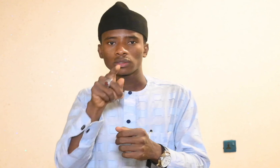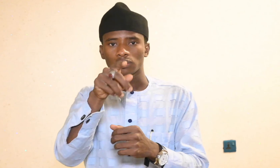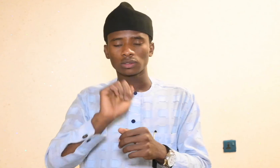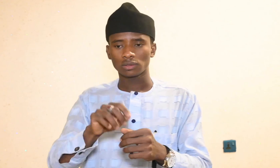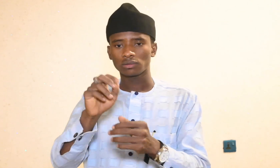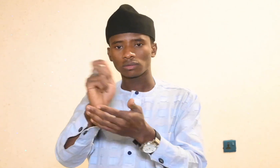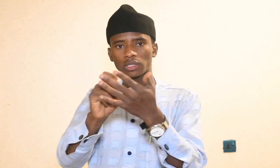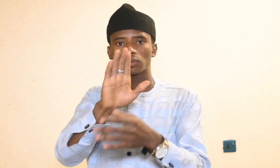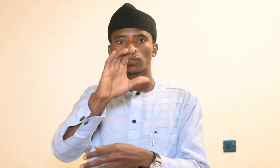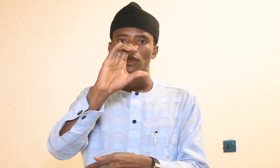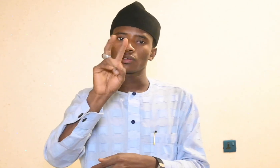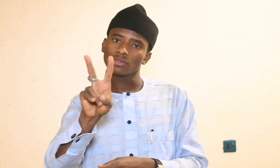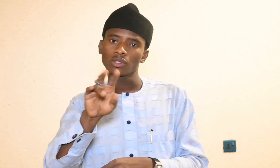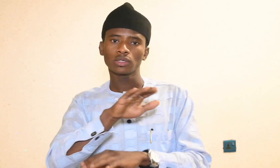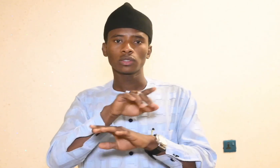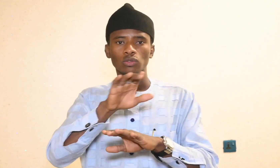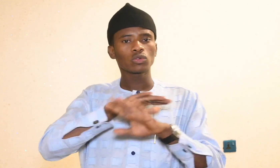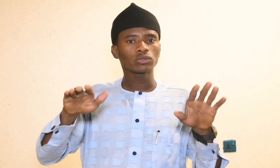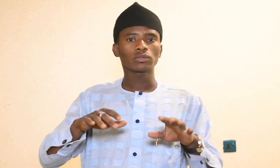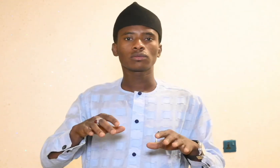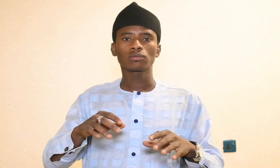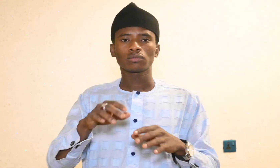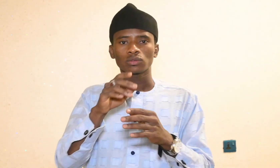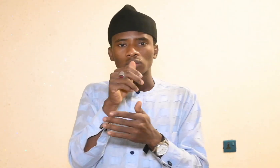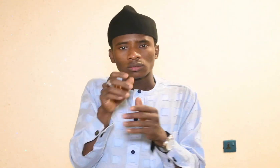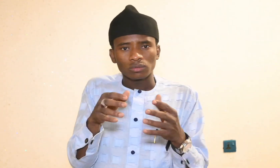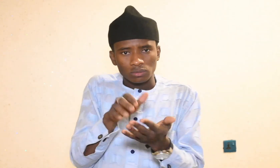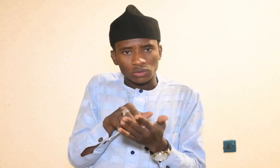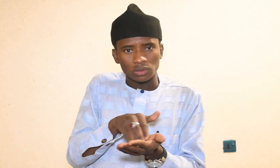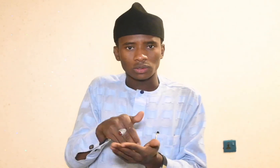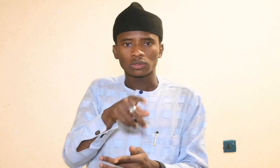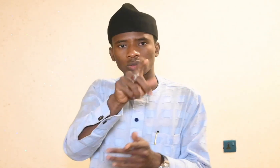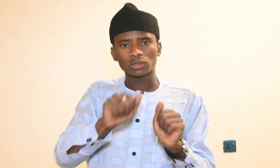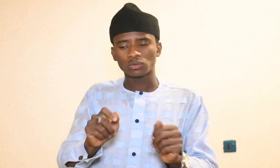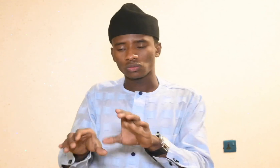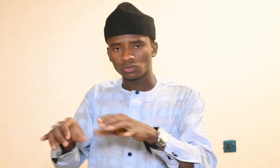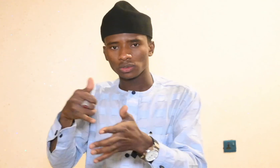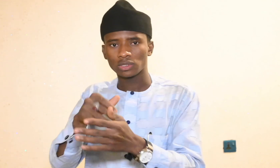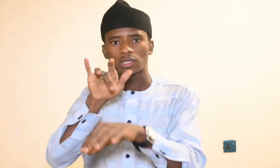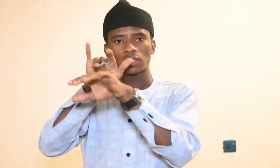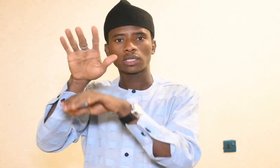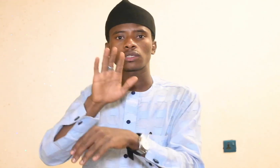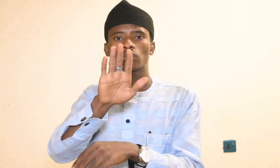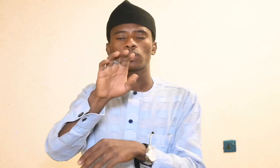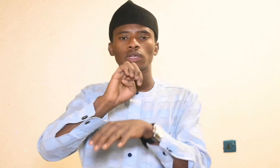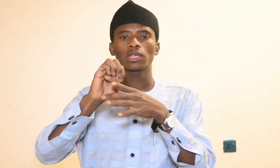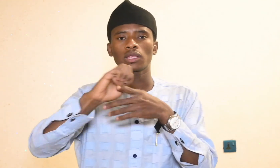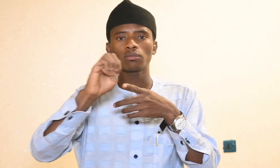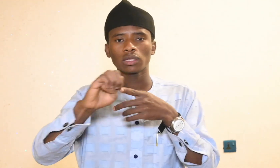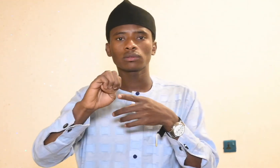better, don't hesitate. There's an address below here. Send an email of your CV